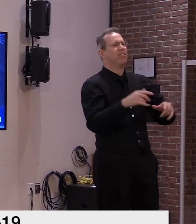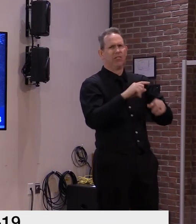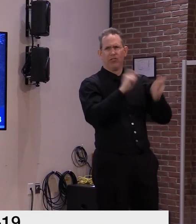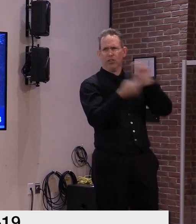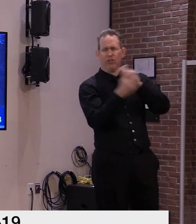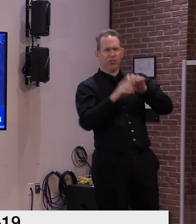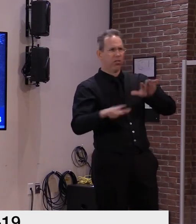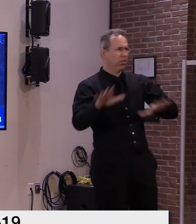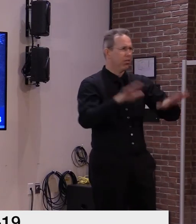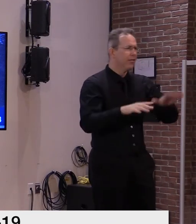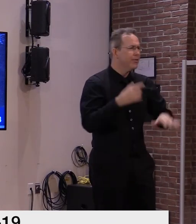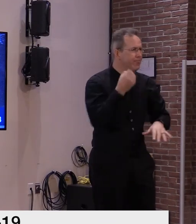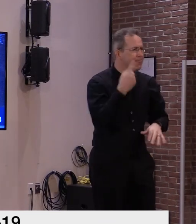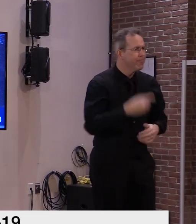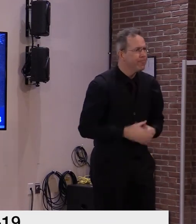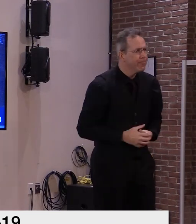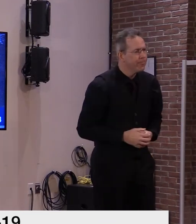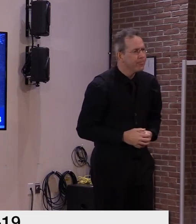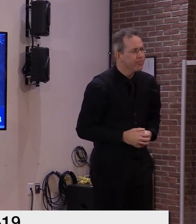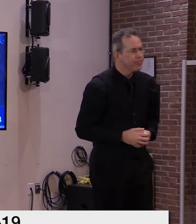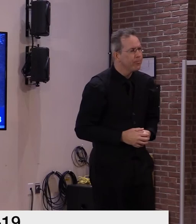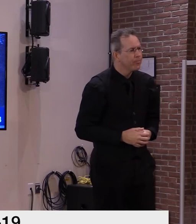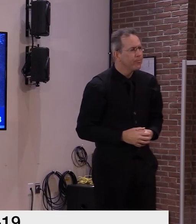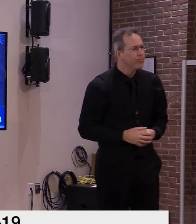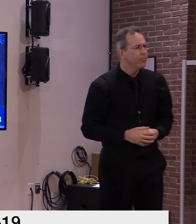Okay, thank you.